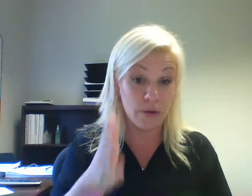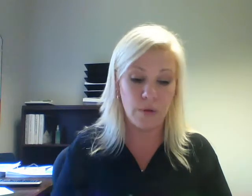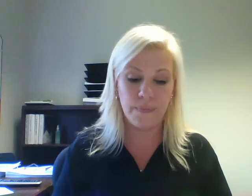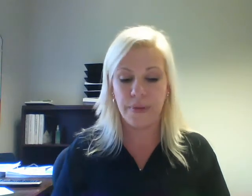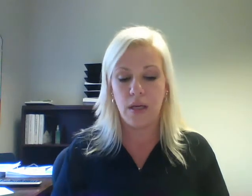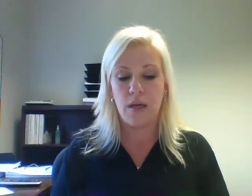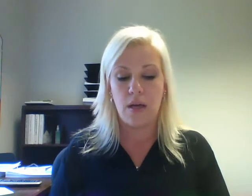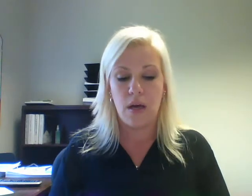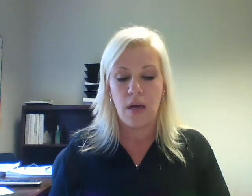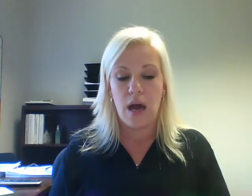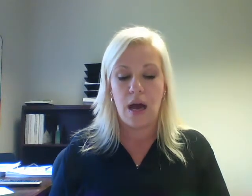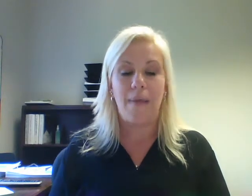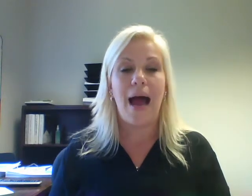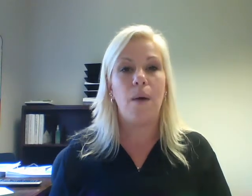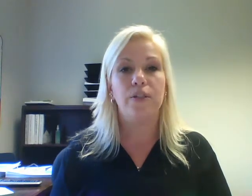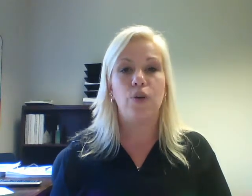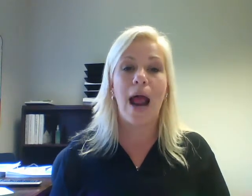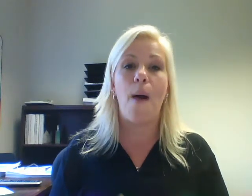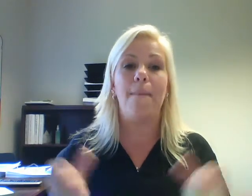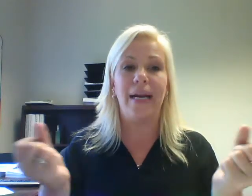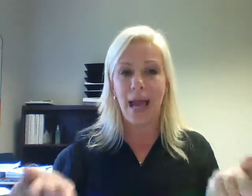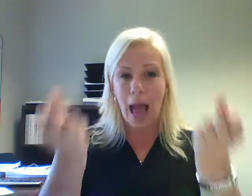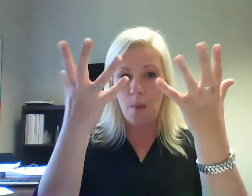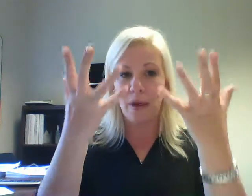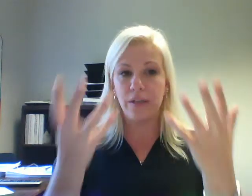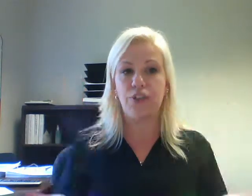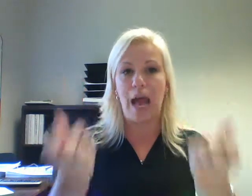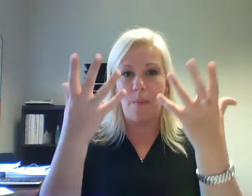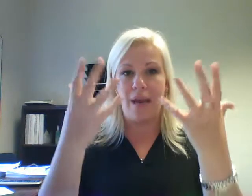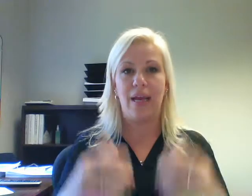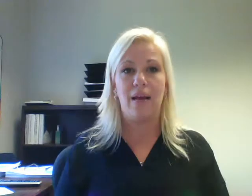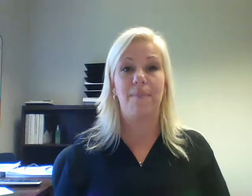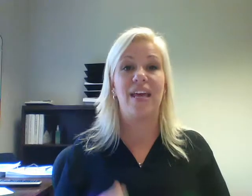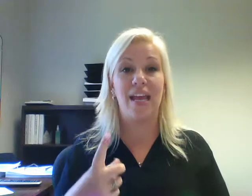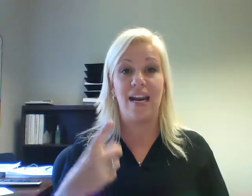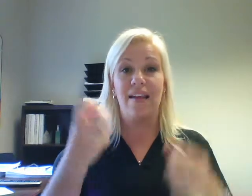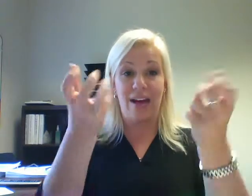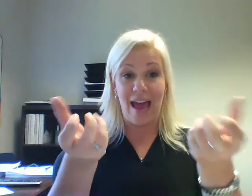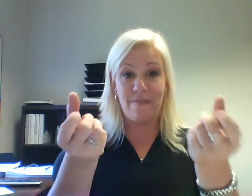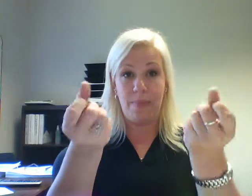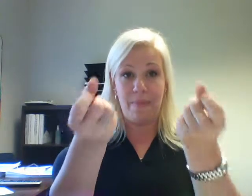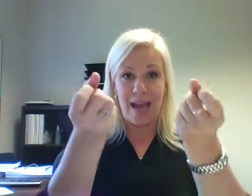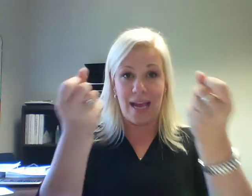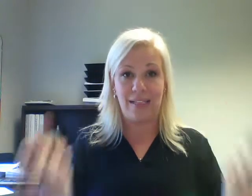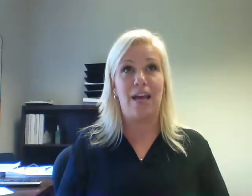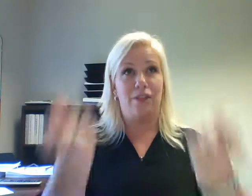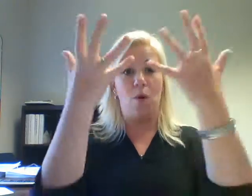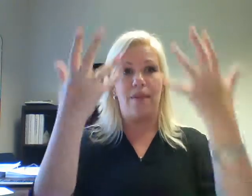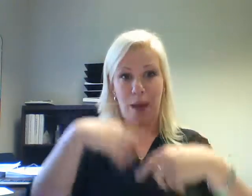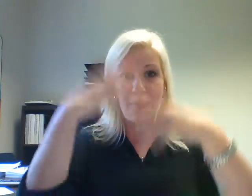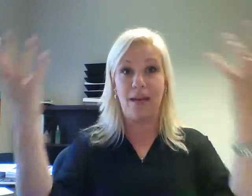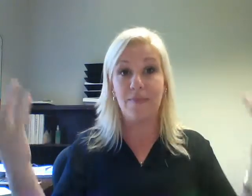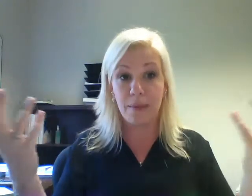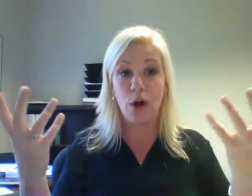you? How much or how many? How much, how many? And I'm thinking if I have them in my hand and I throw them, how many of them are